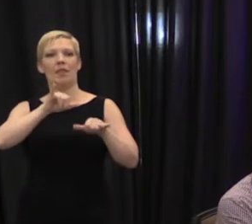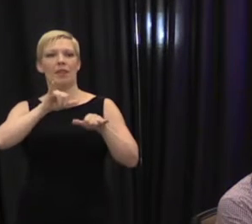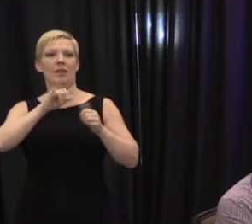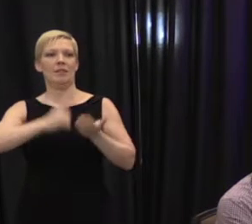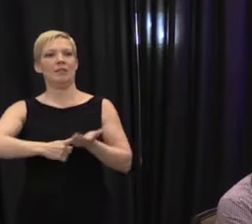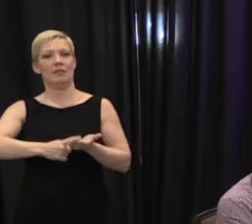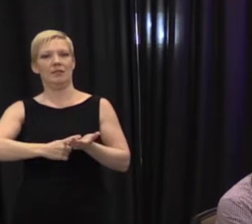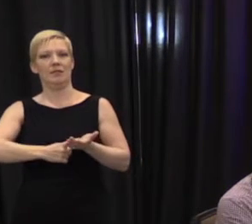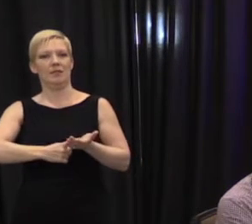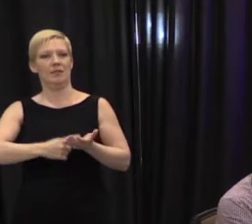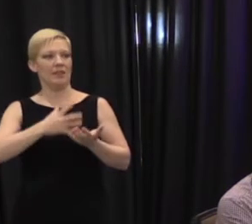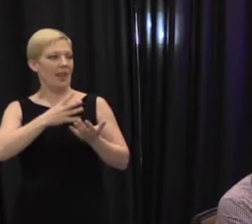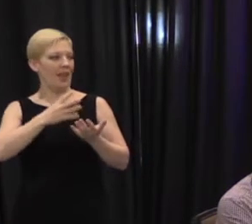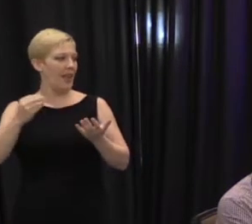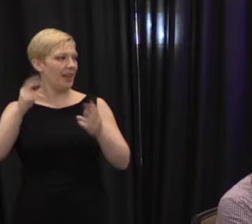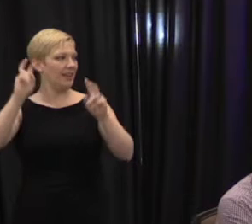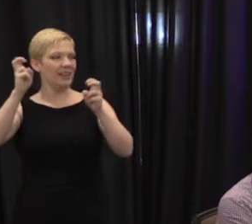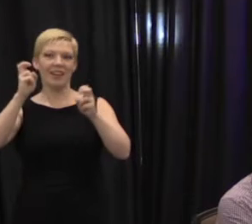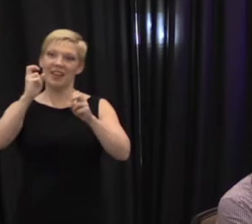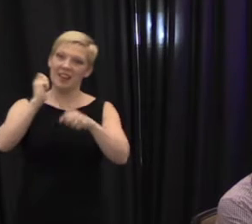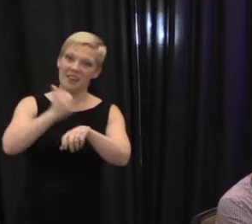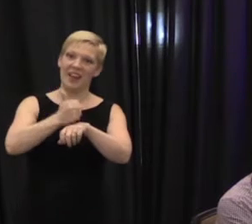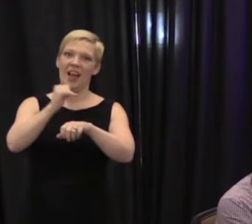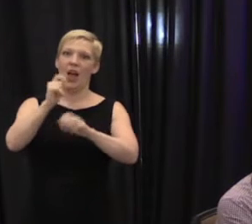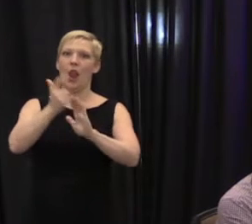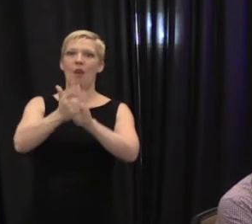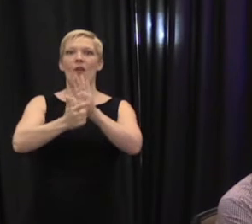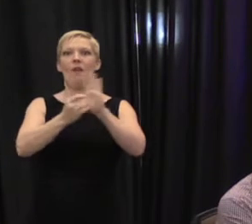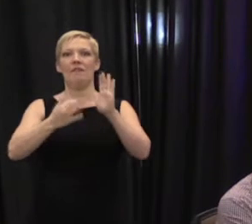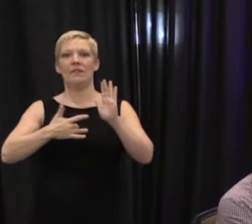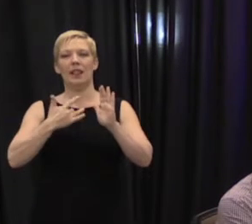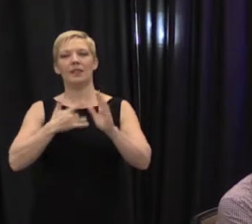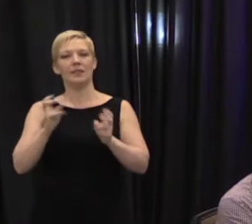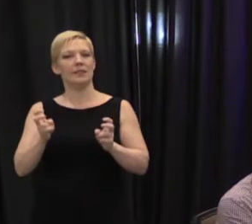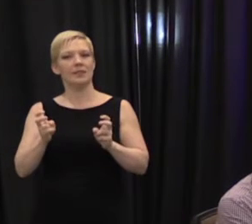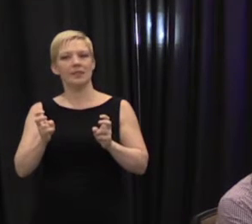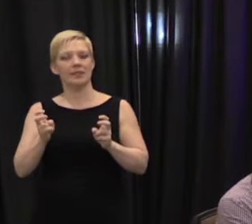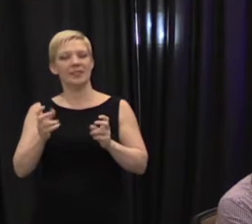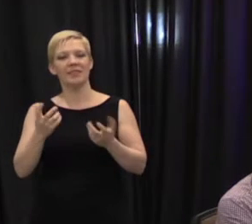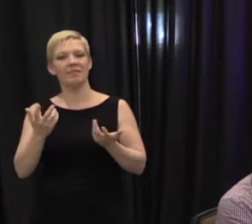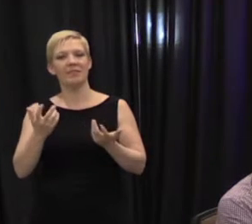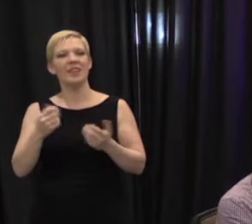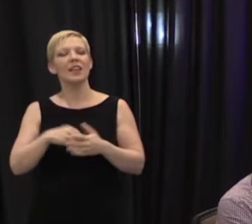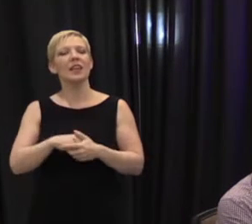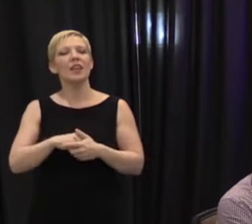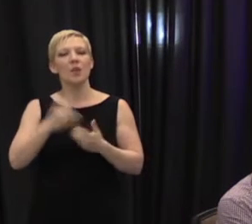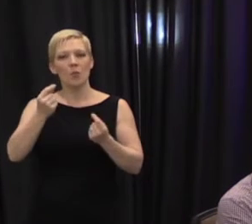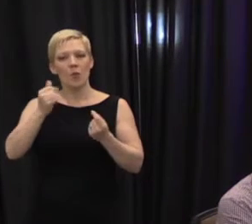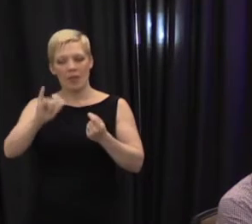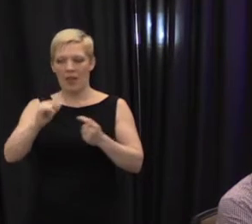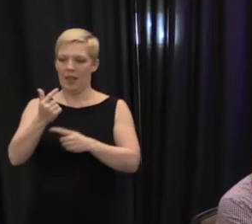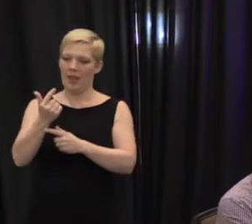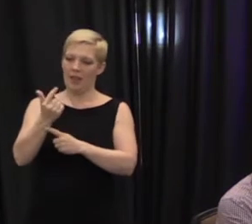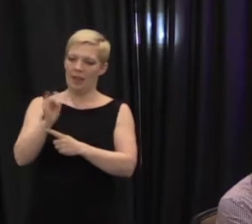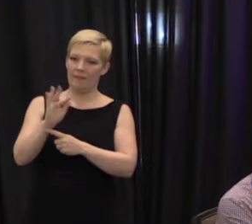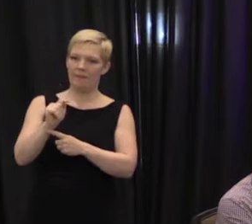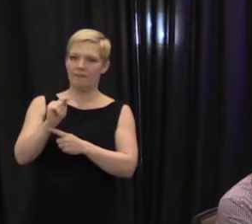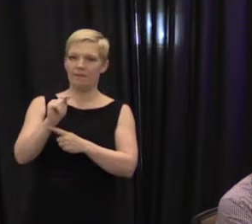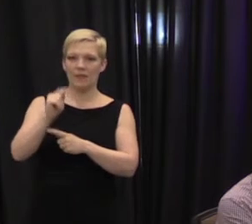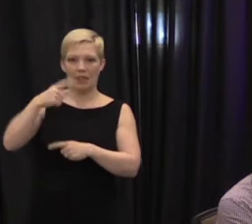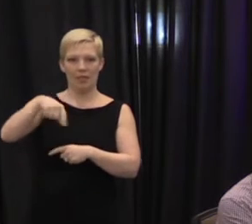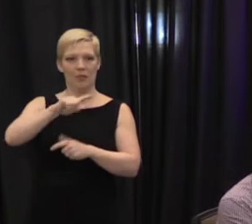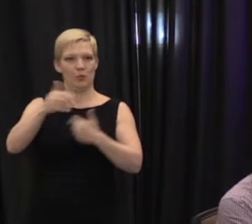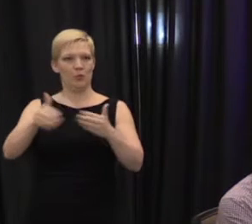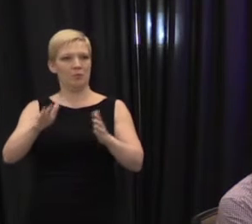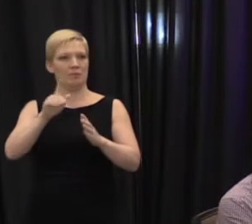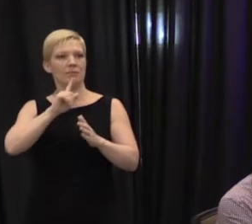of feelings. I think we all know that in this room too. But if that's true, what a gift this room is to the world, right? At the